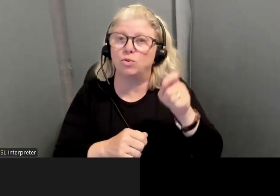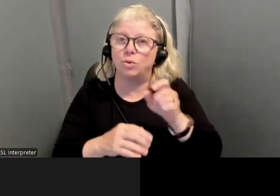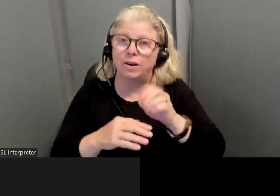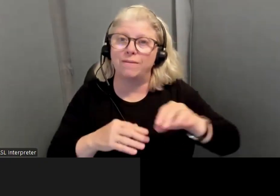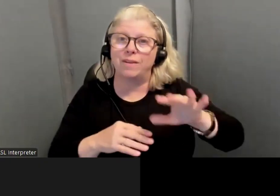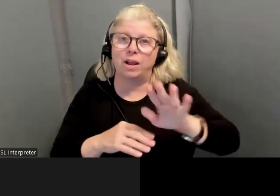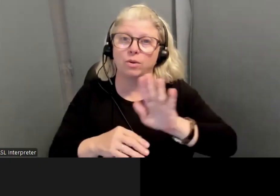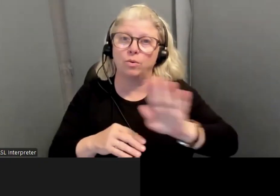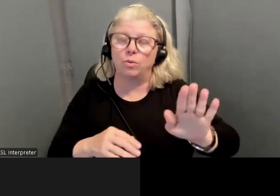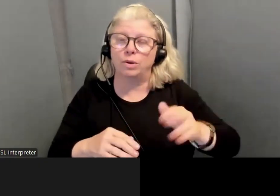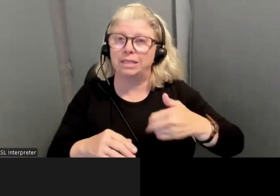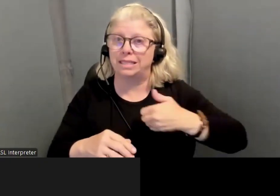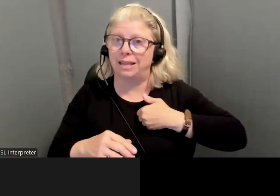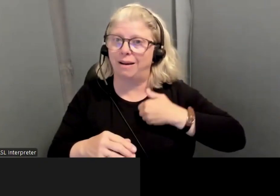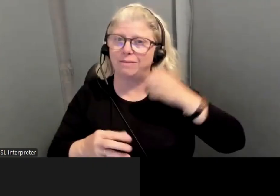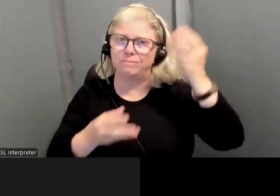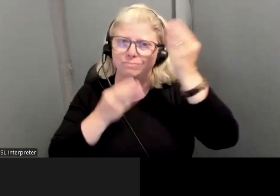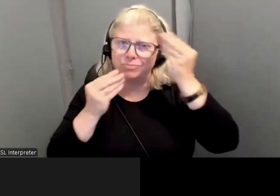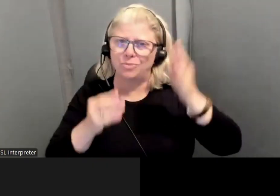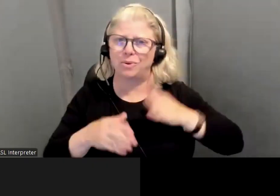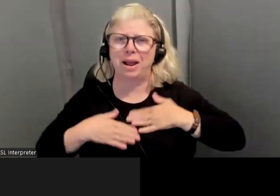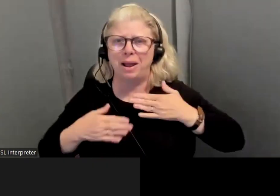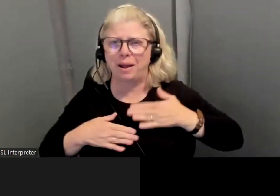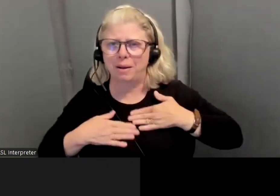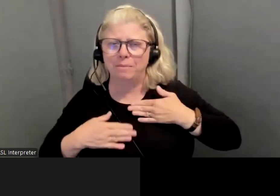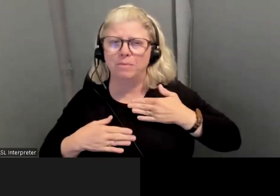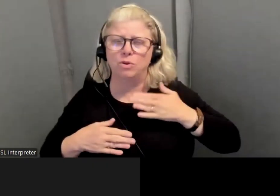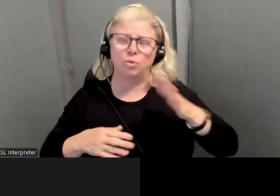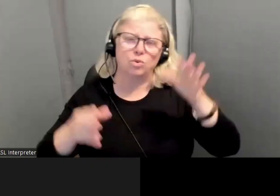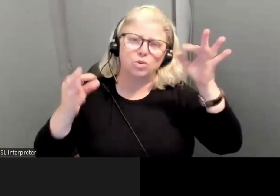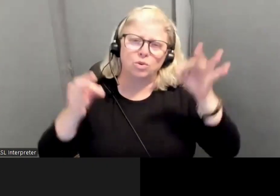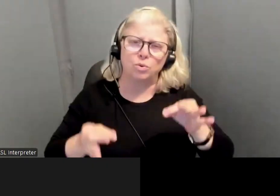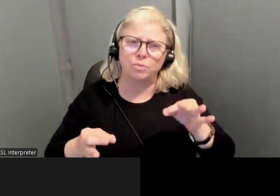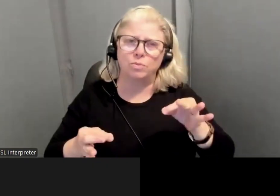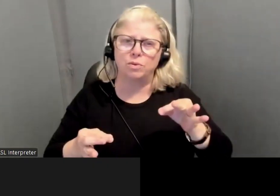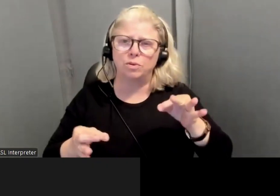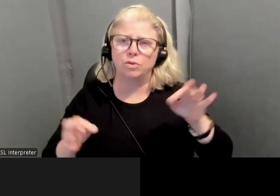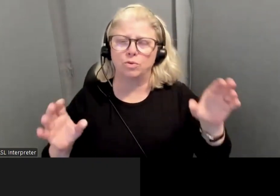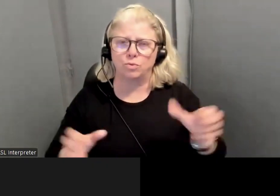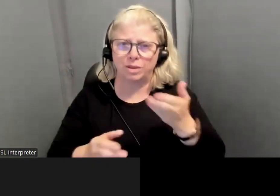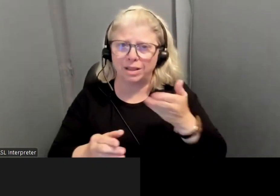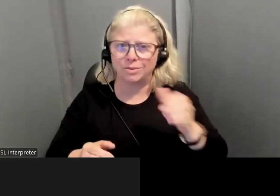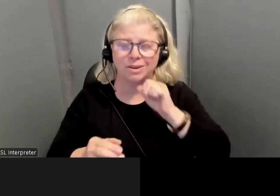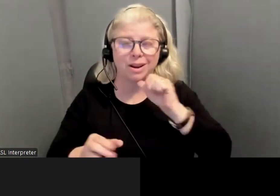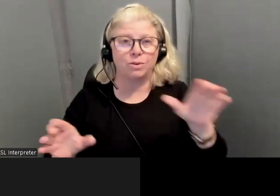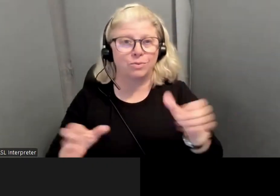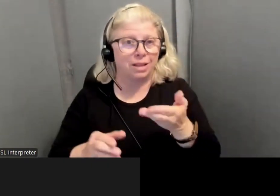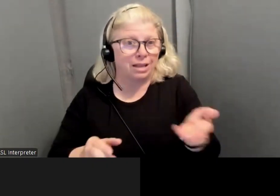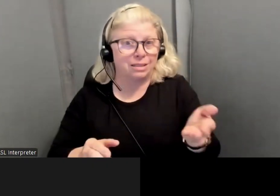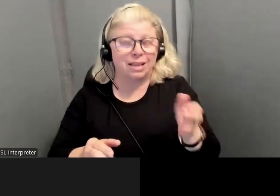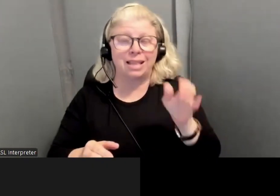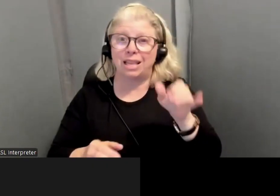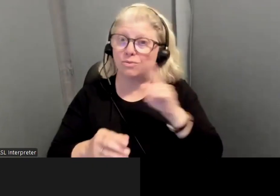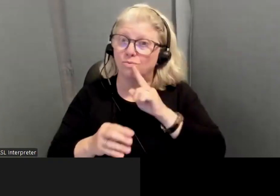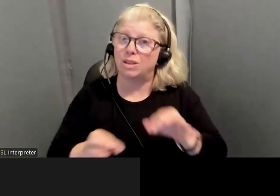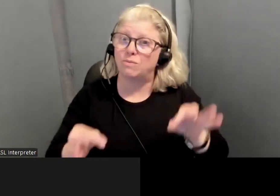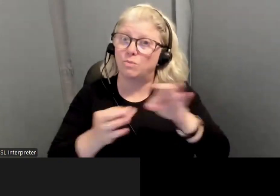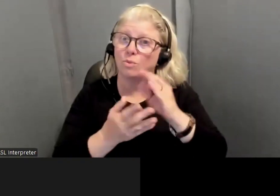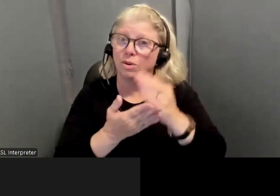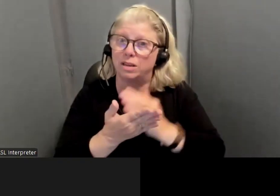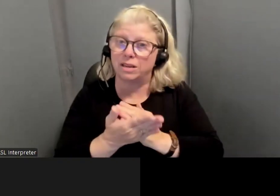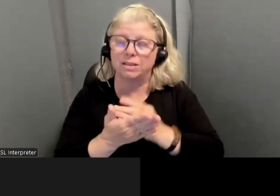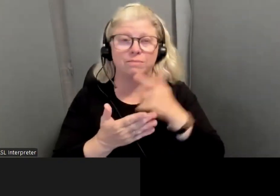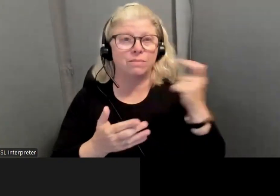your self-regard, your happiness, your determination to do things or not. I think that's a very important lesson because